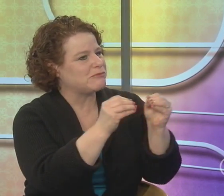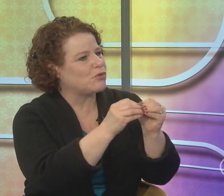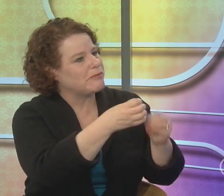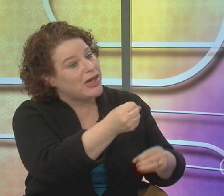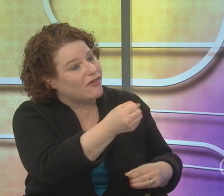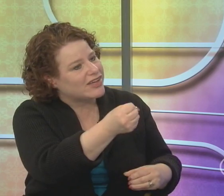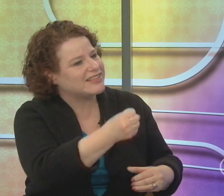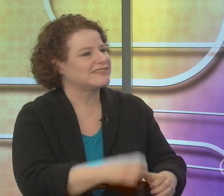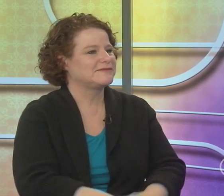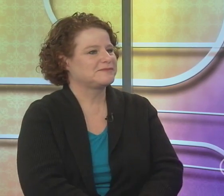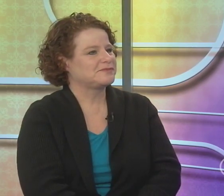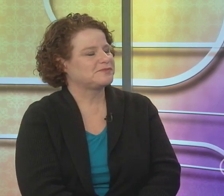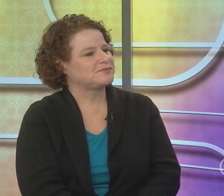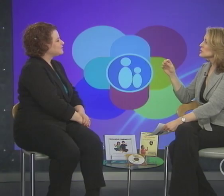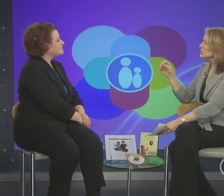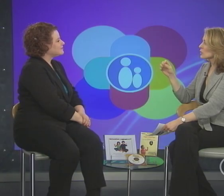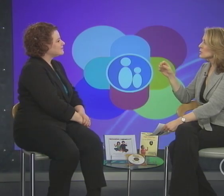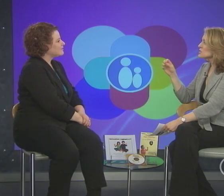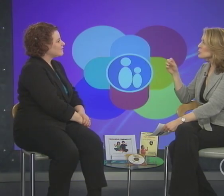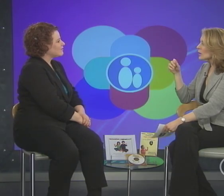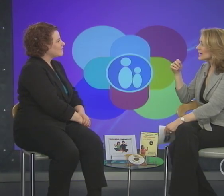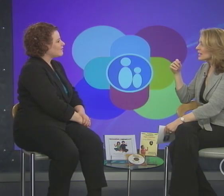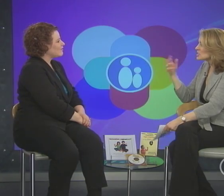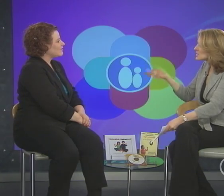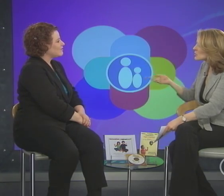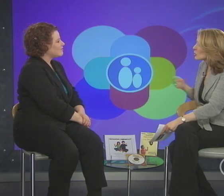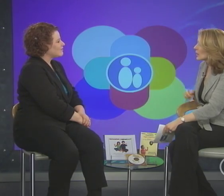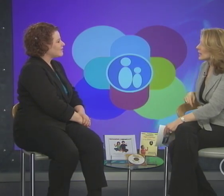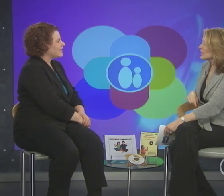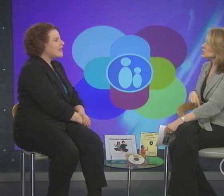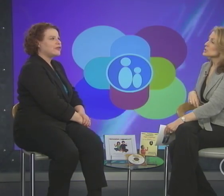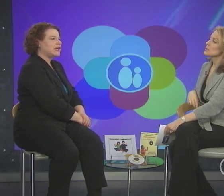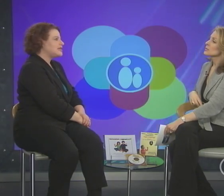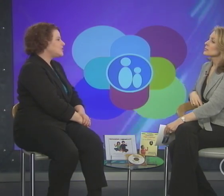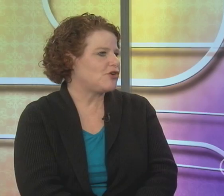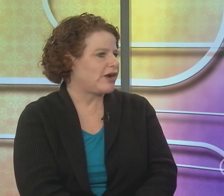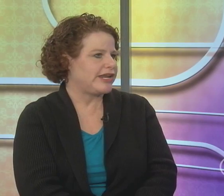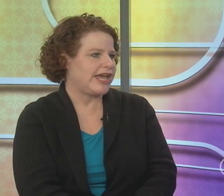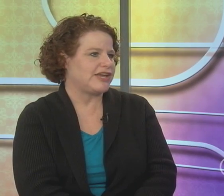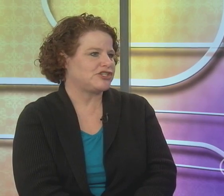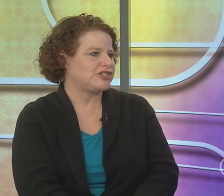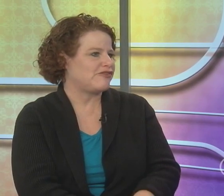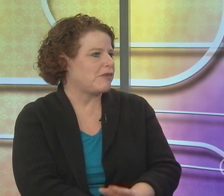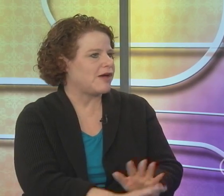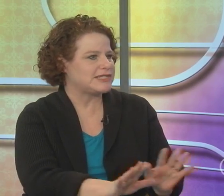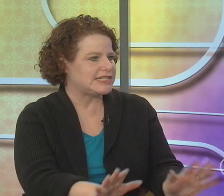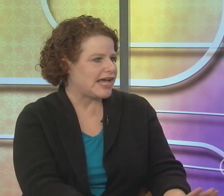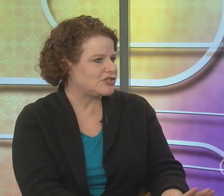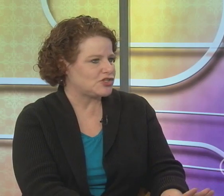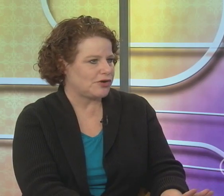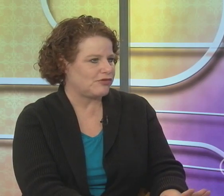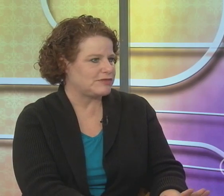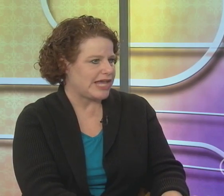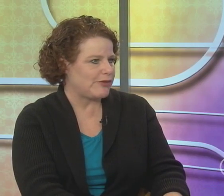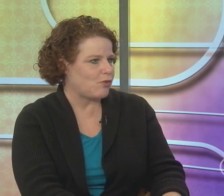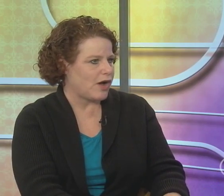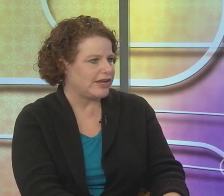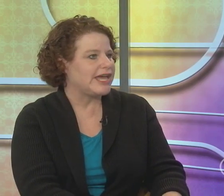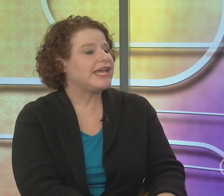more milk. So when should you start? What's the right age? Is there a right age? There is no right age. Deaf moms and dads start from day one.